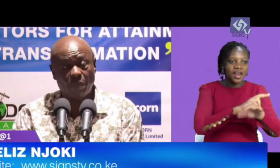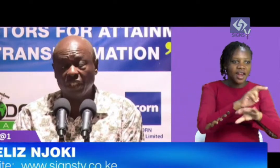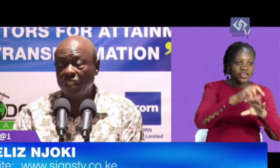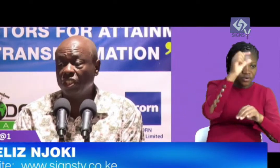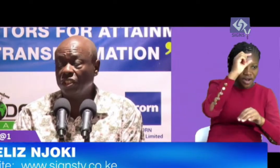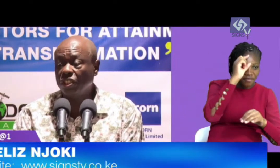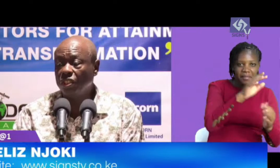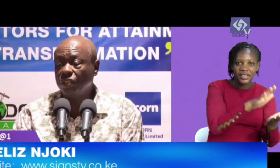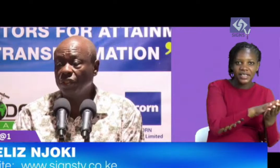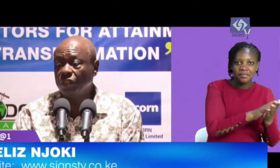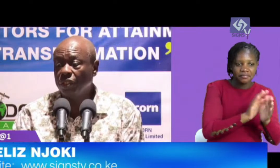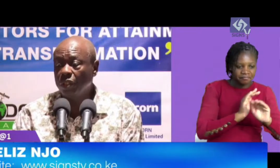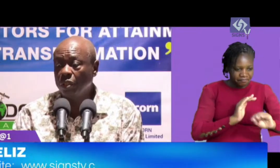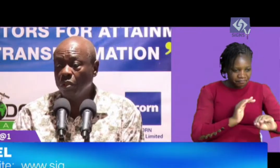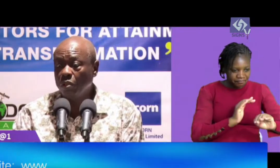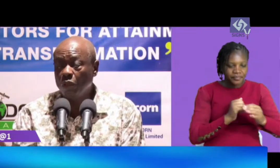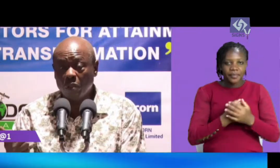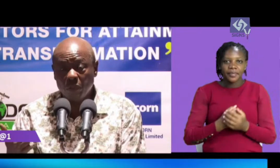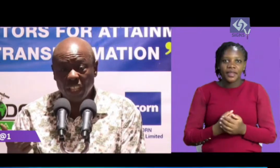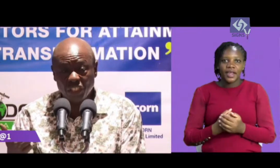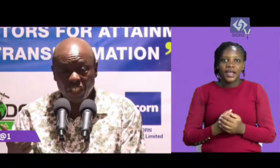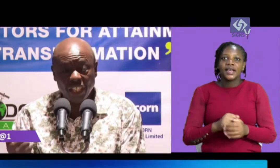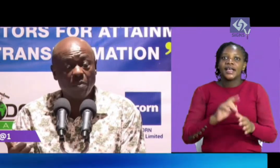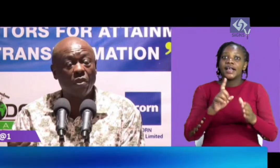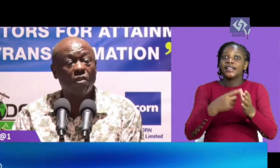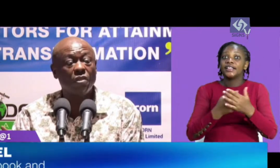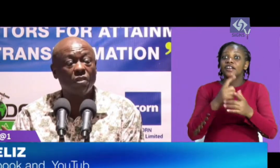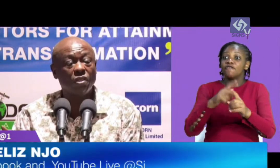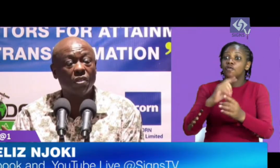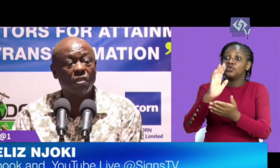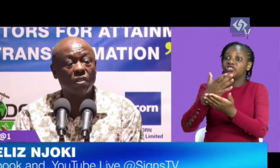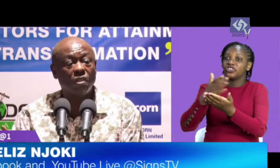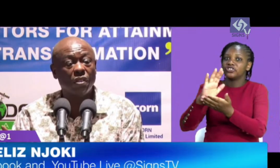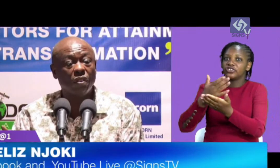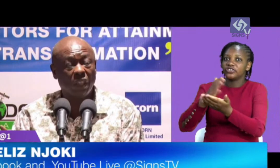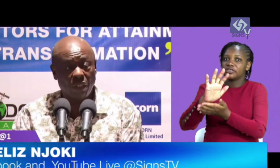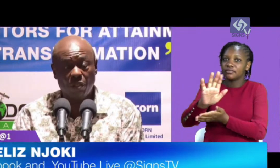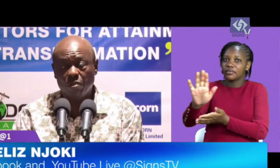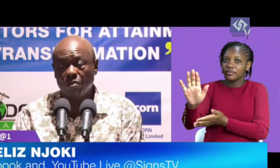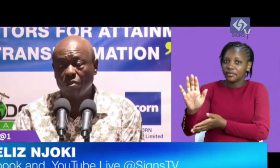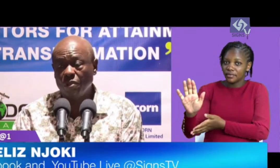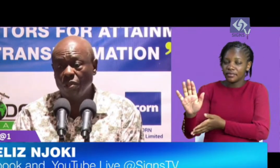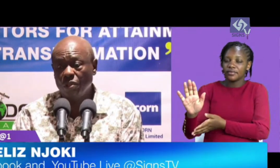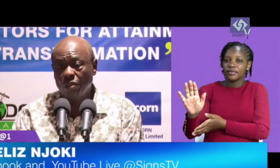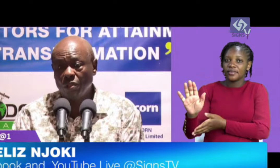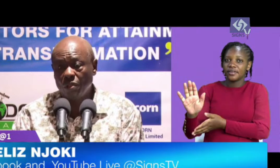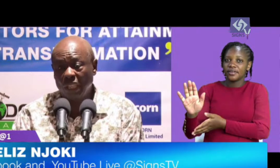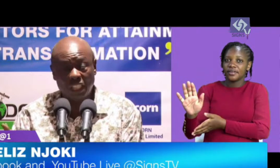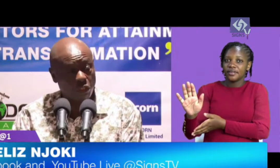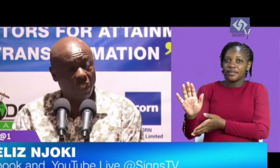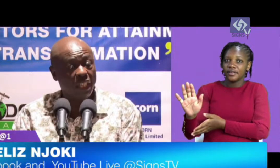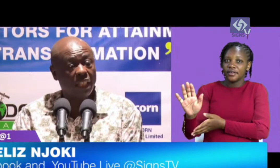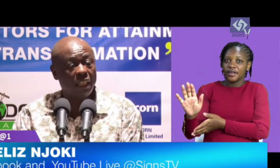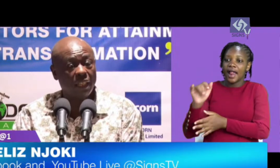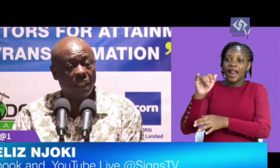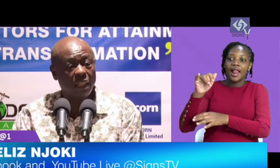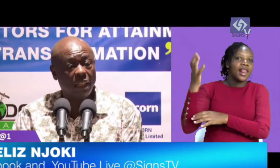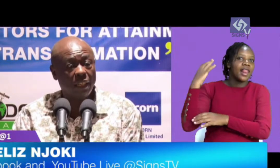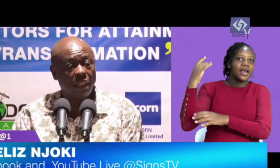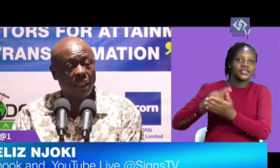retains the other percentage. From their shareable revenue, last